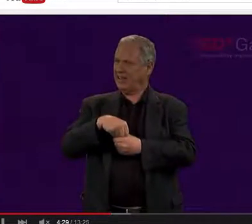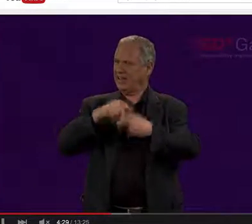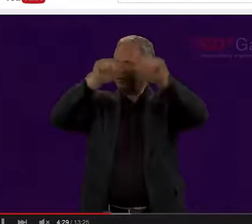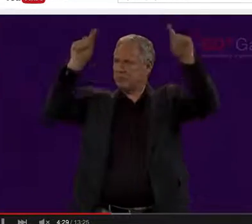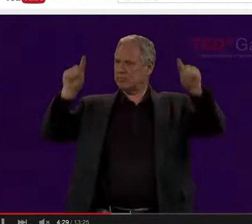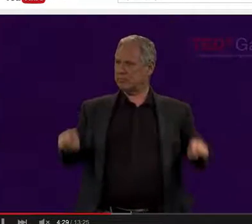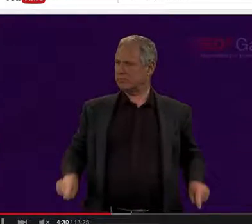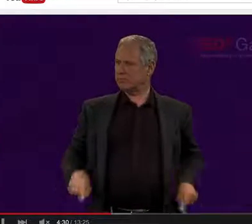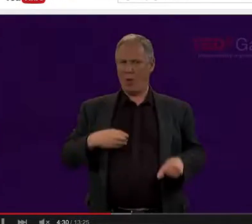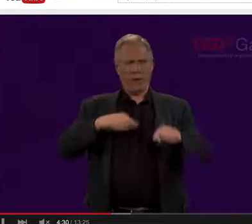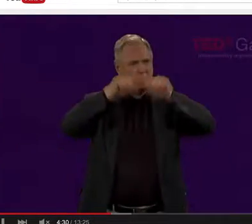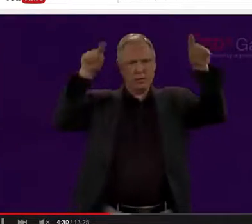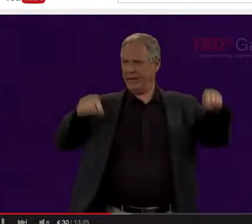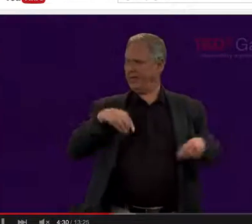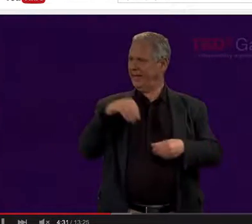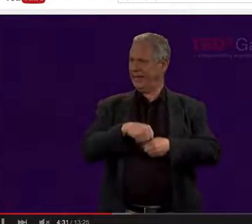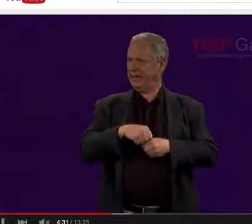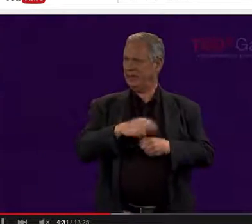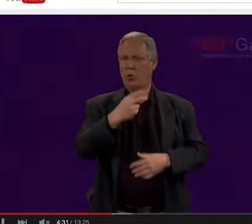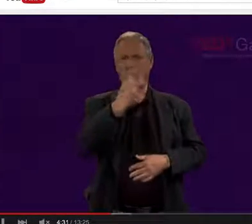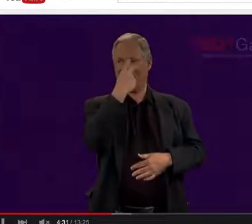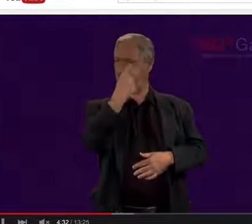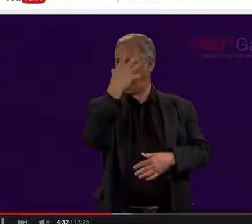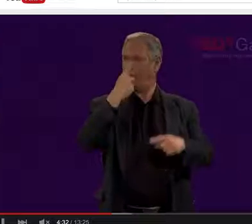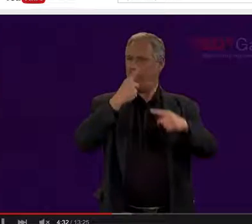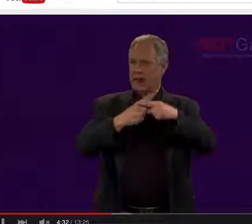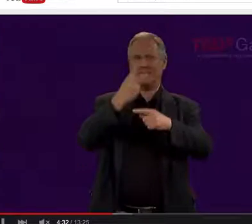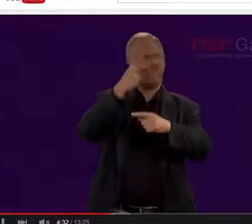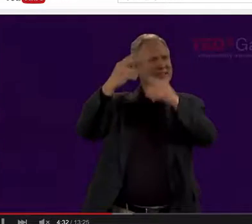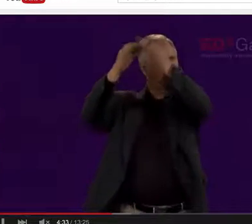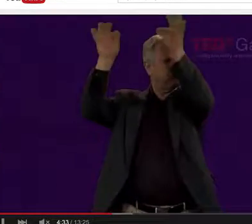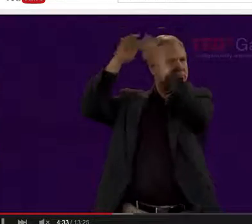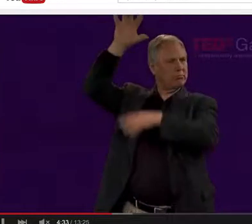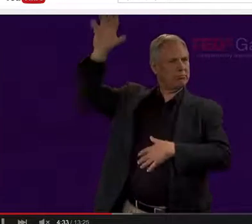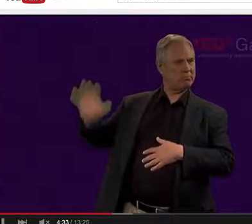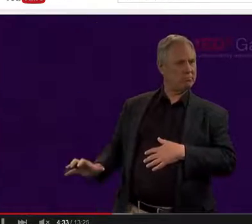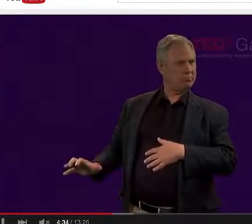and then in the presentations they have it